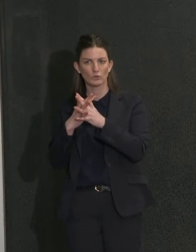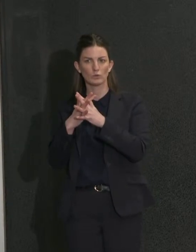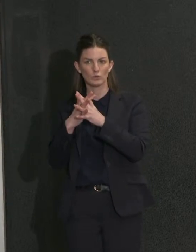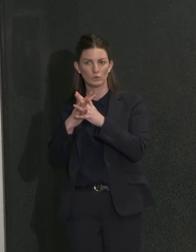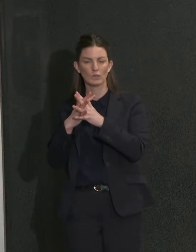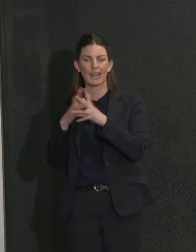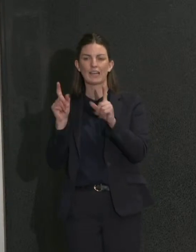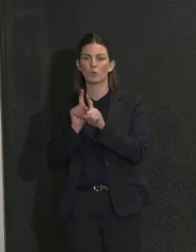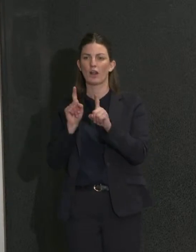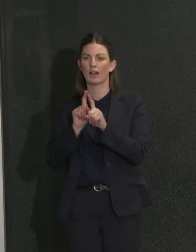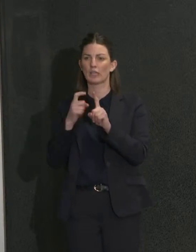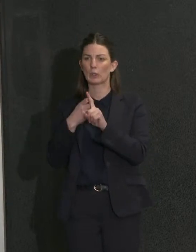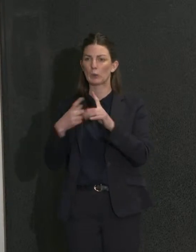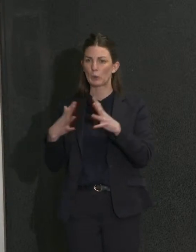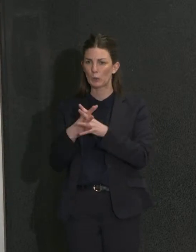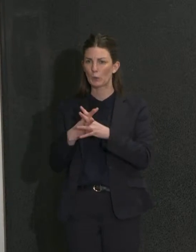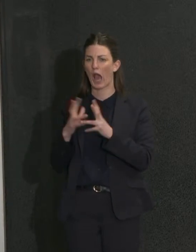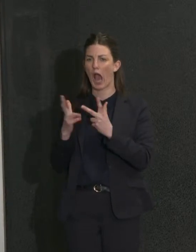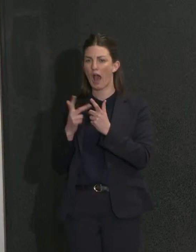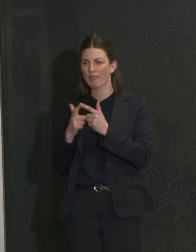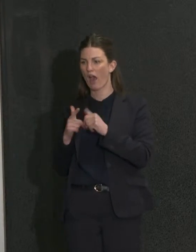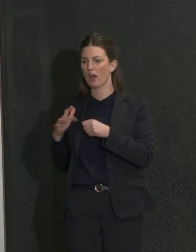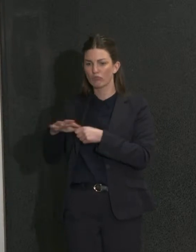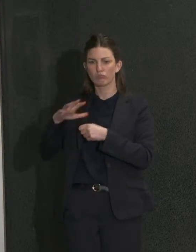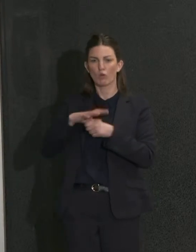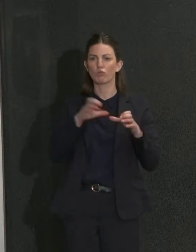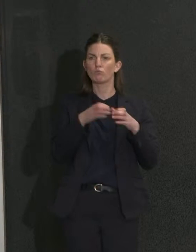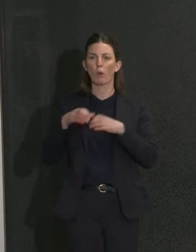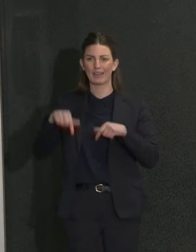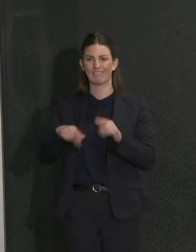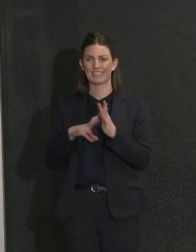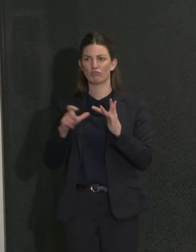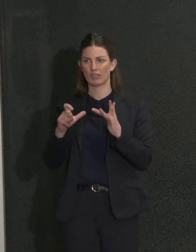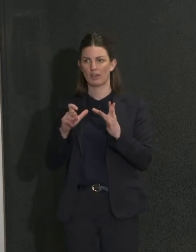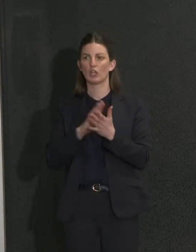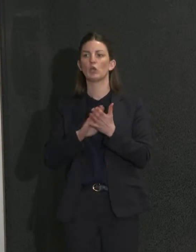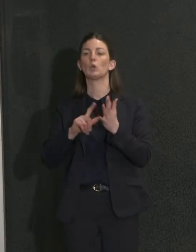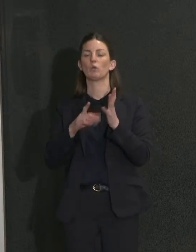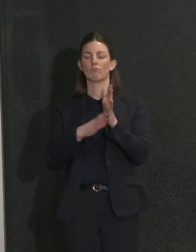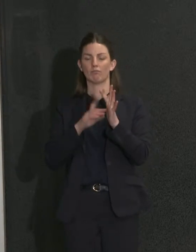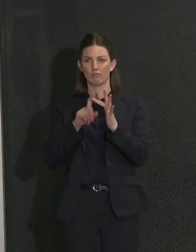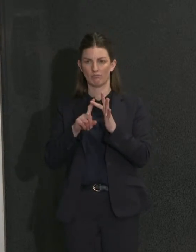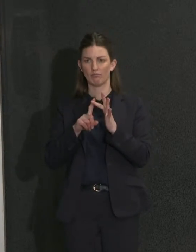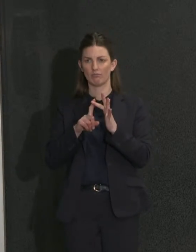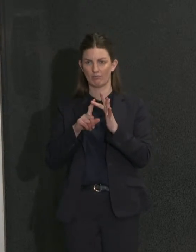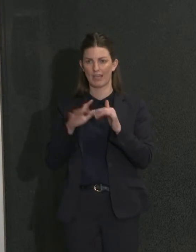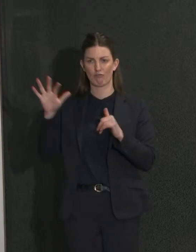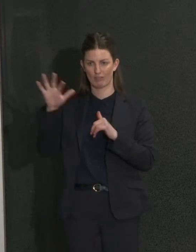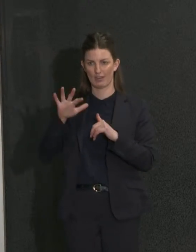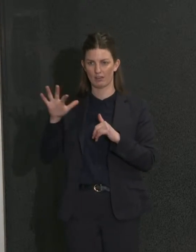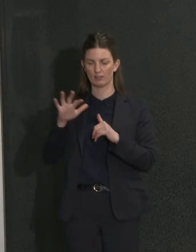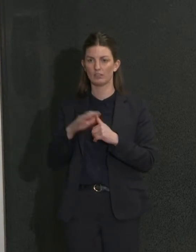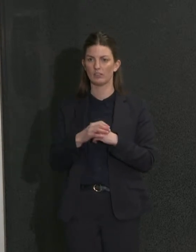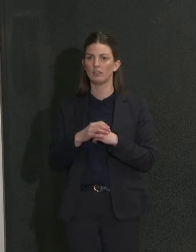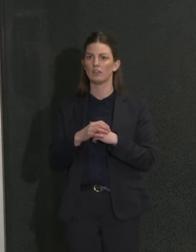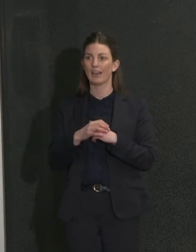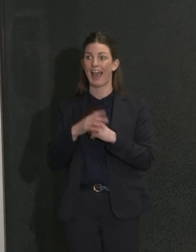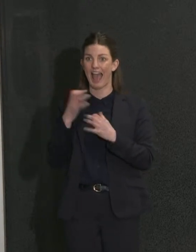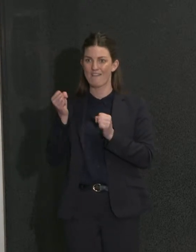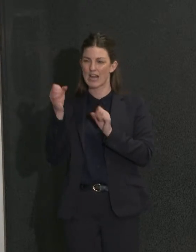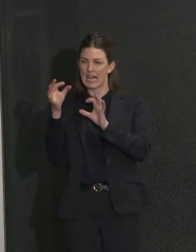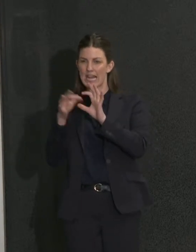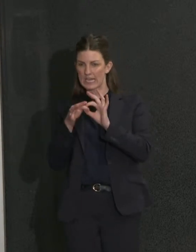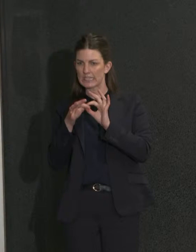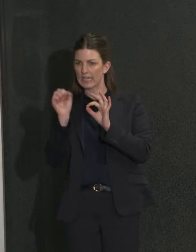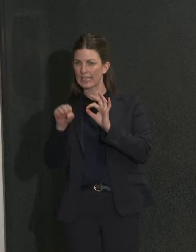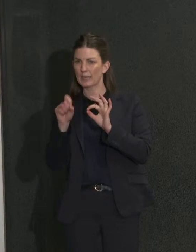Hume and the other clusters that we've been working on here in Victoria. So there is a very close commonality of the Delta strain and of those clusters, but more